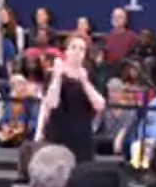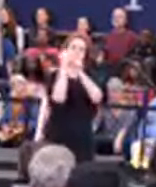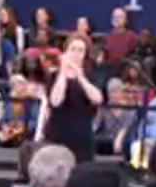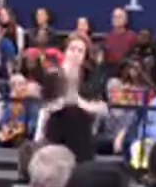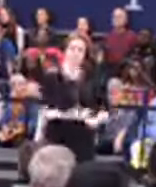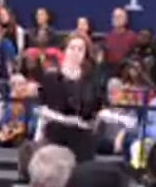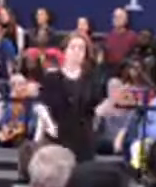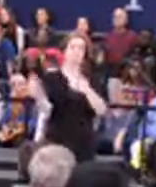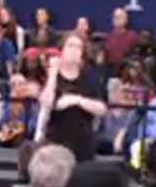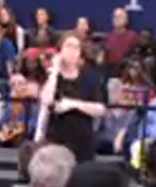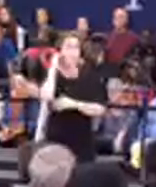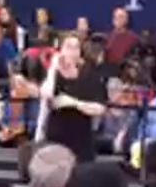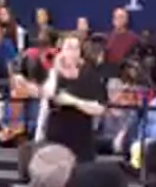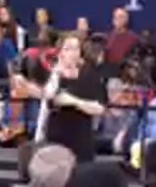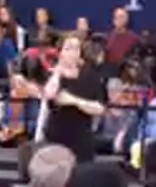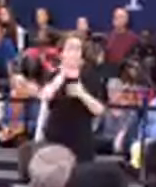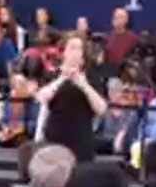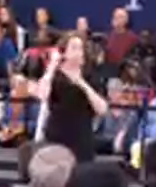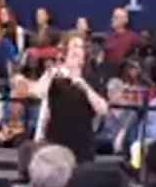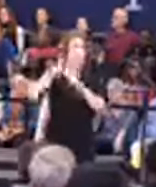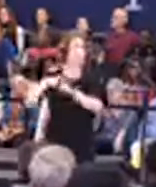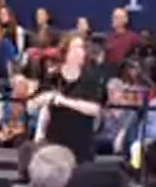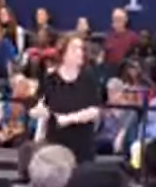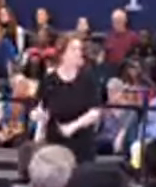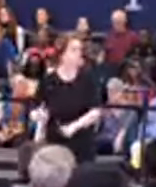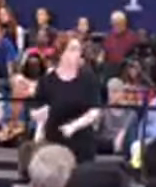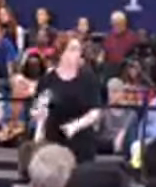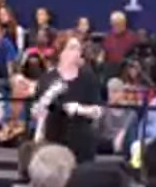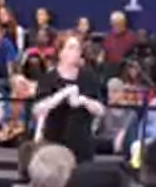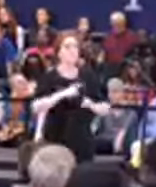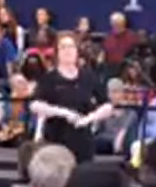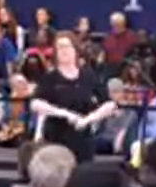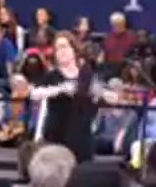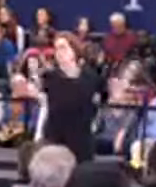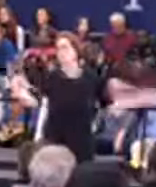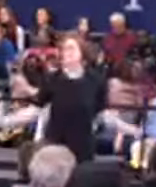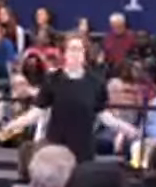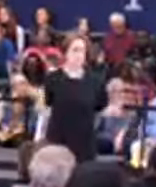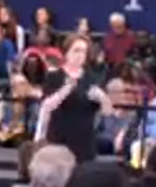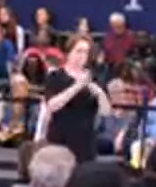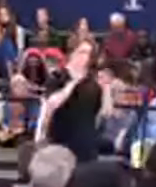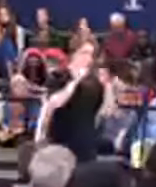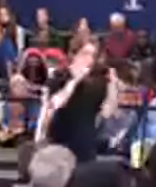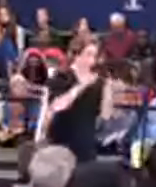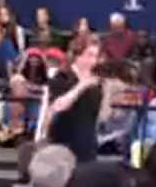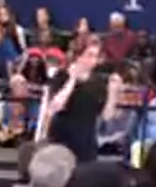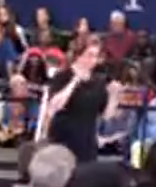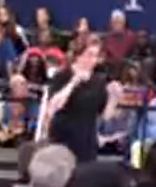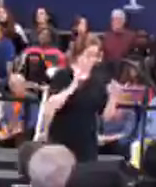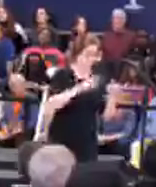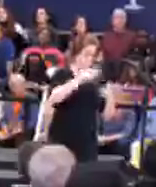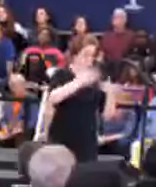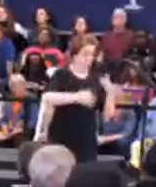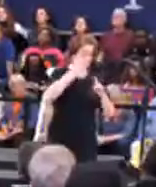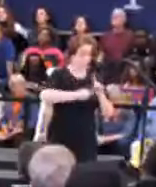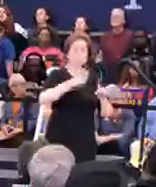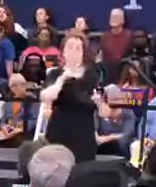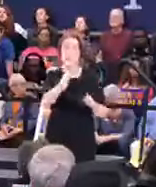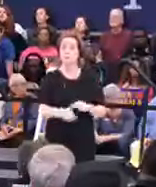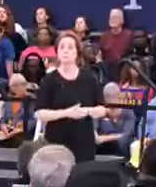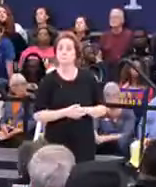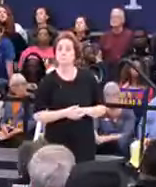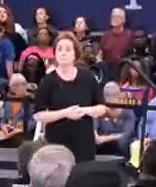at up to $500 a month, which will make all the difference between those families being able to get through the end of the month or not. And you know, when